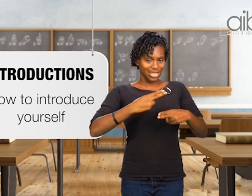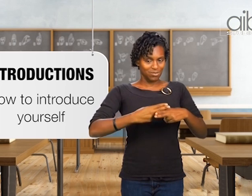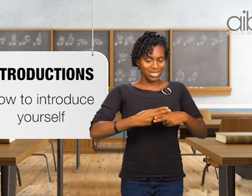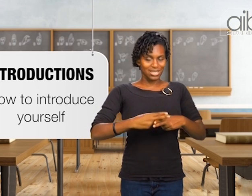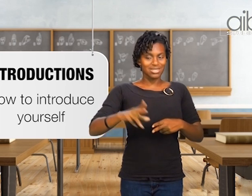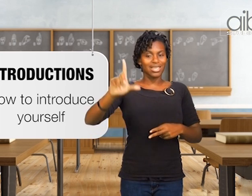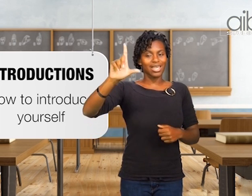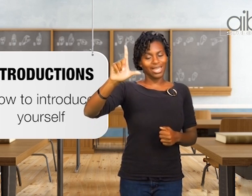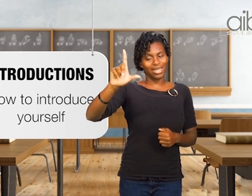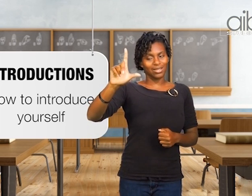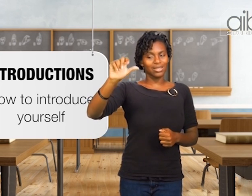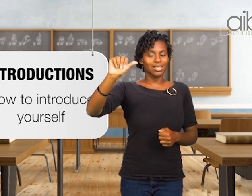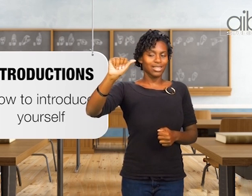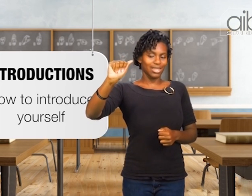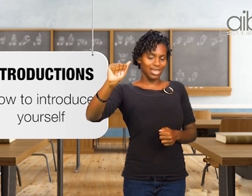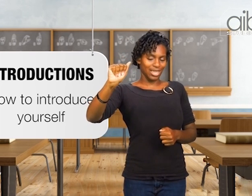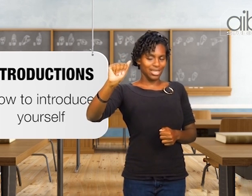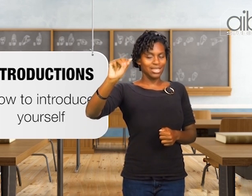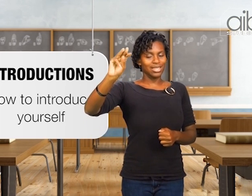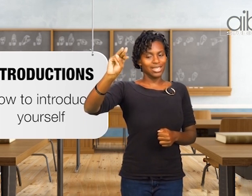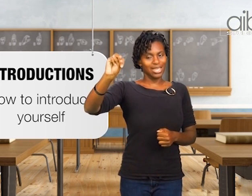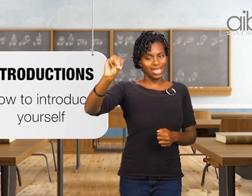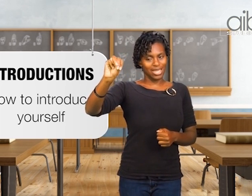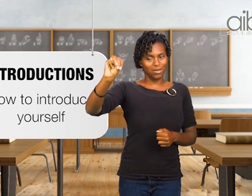name is Lampra.